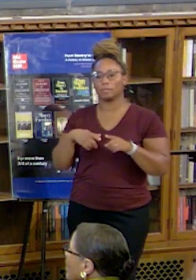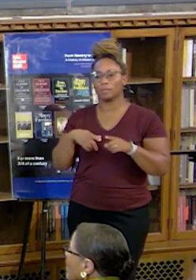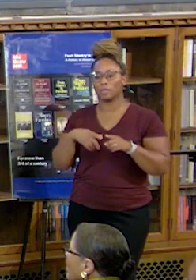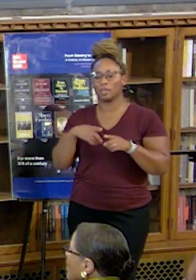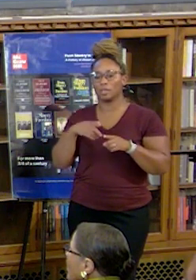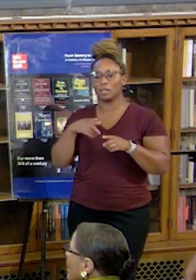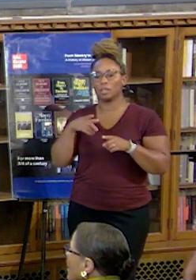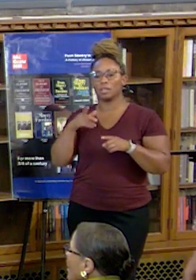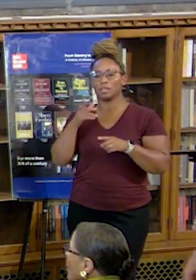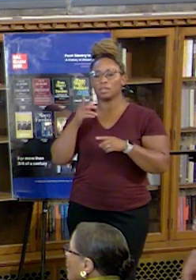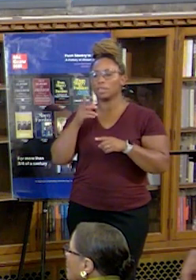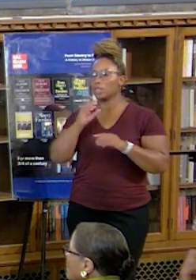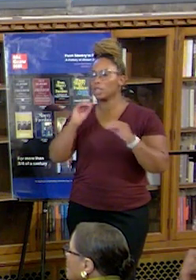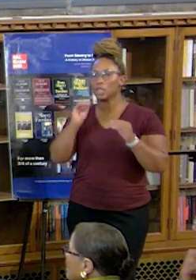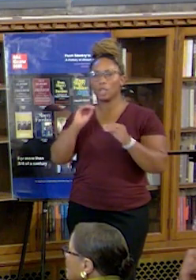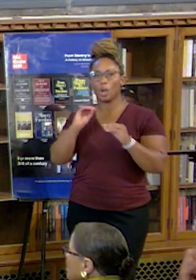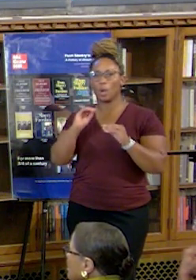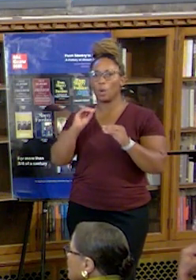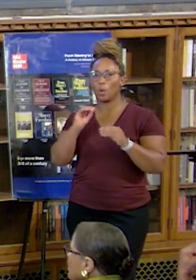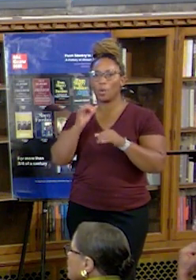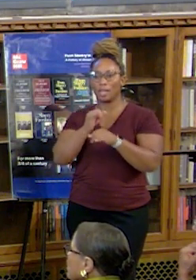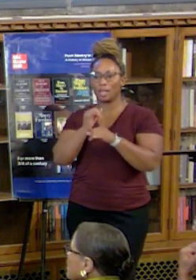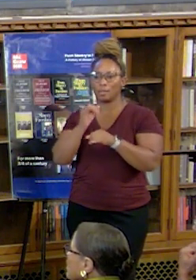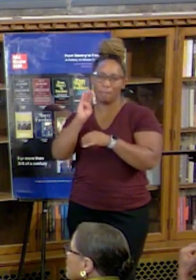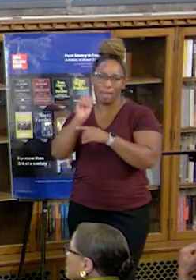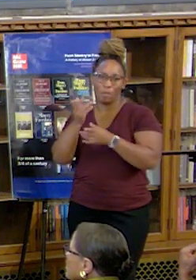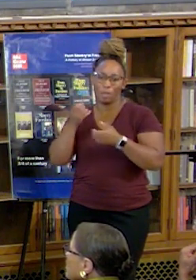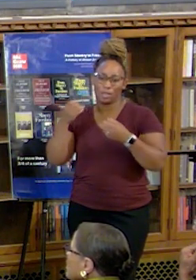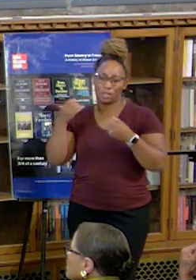failure toy